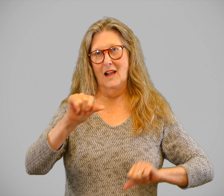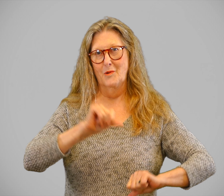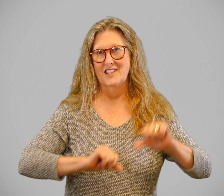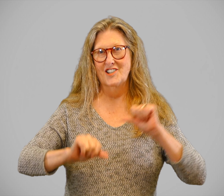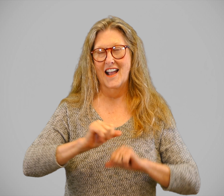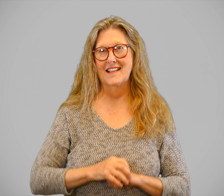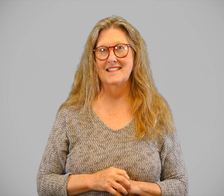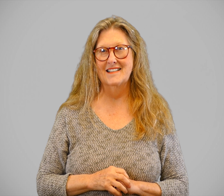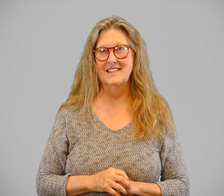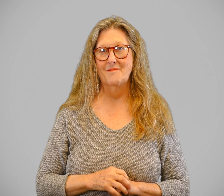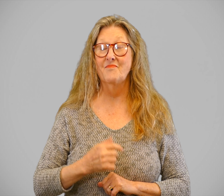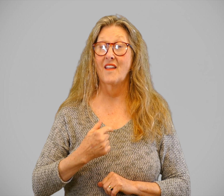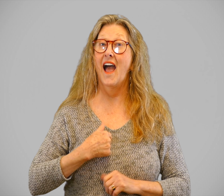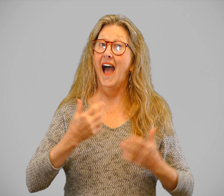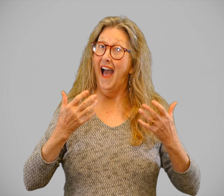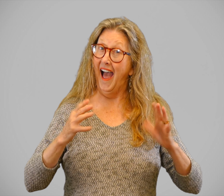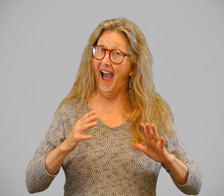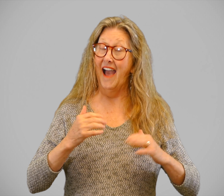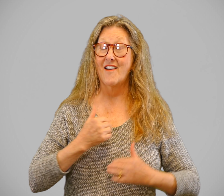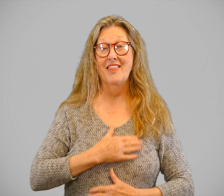past 9 years here.